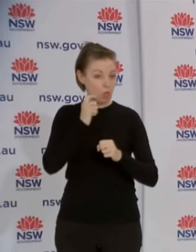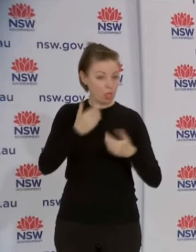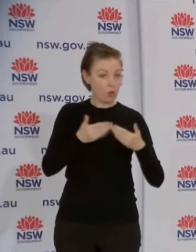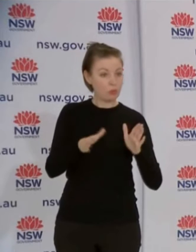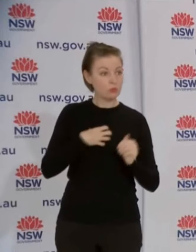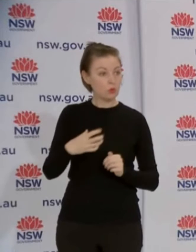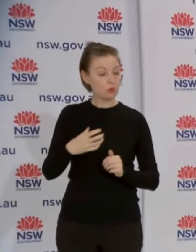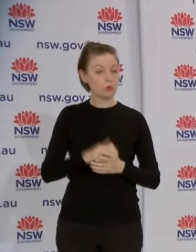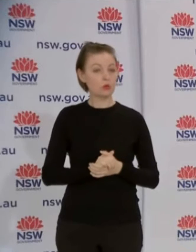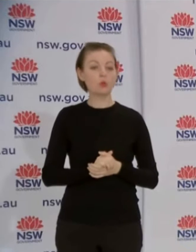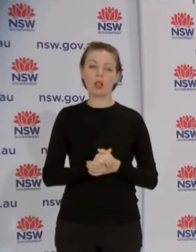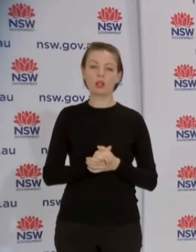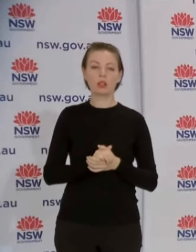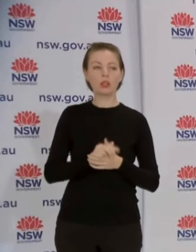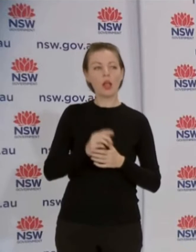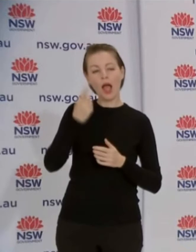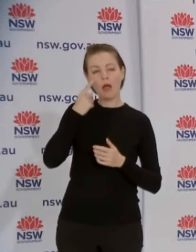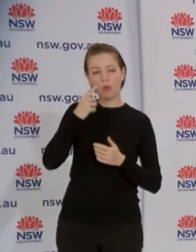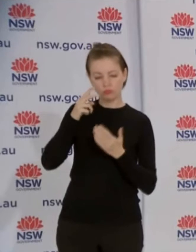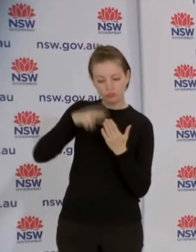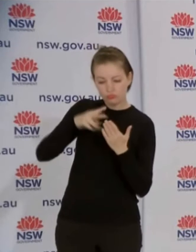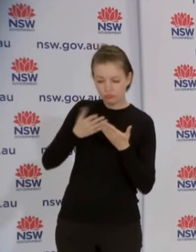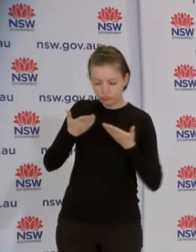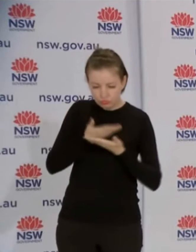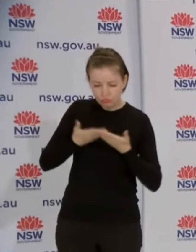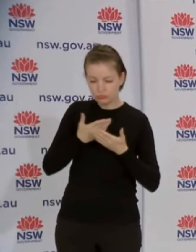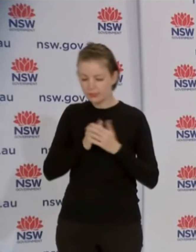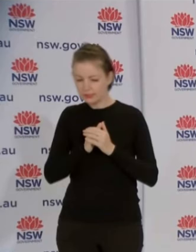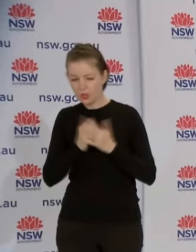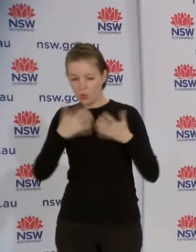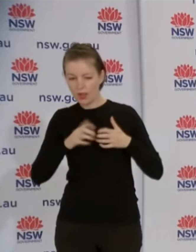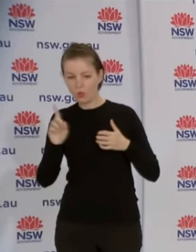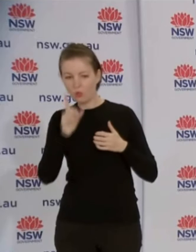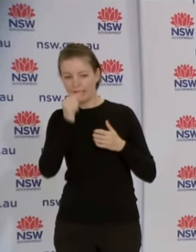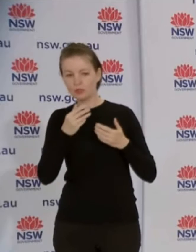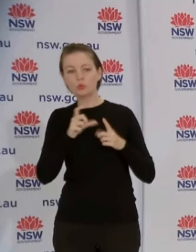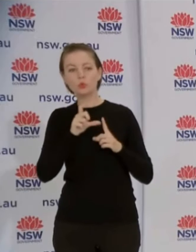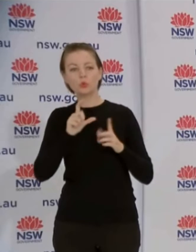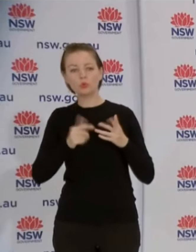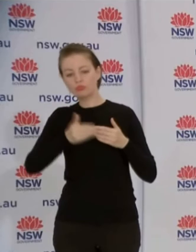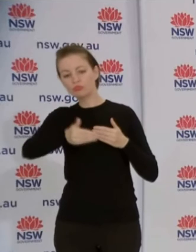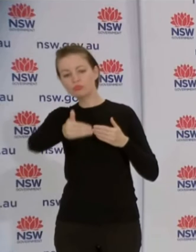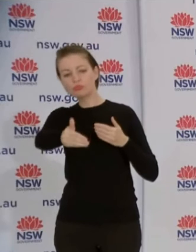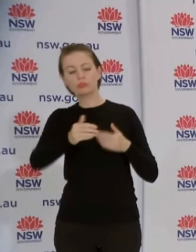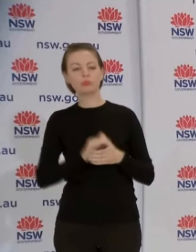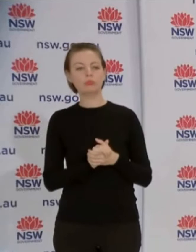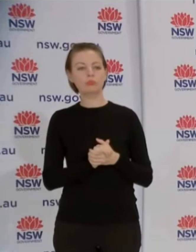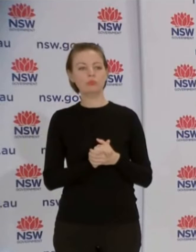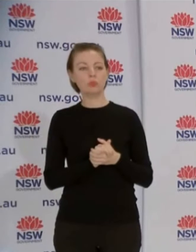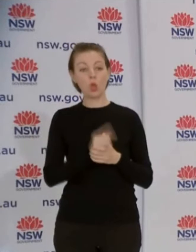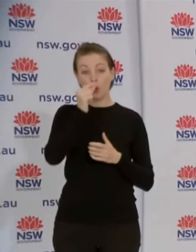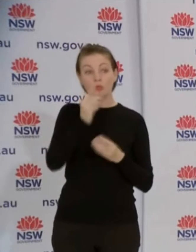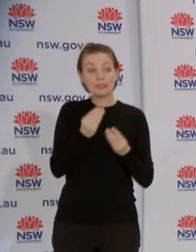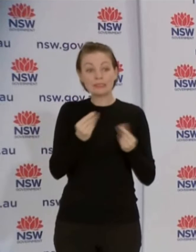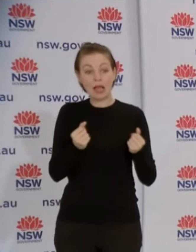now that we've hit 70% first dose vaccination, it gives us opportunities to look at those things, including whether some local